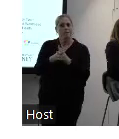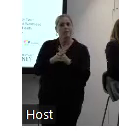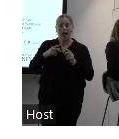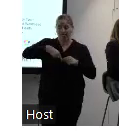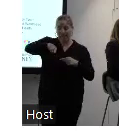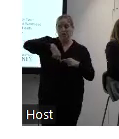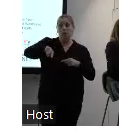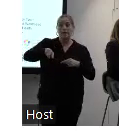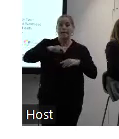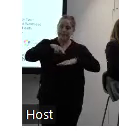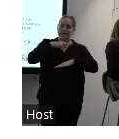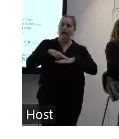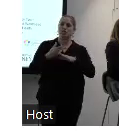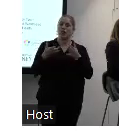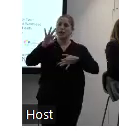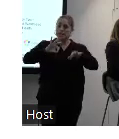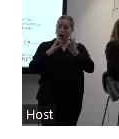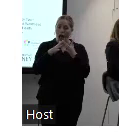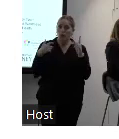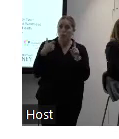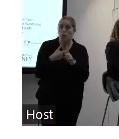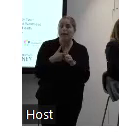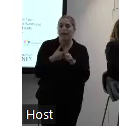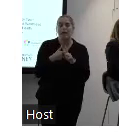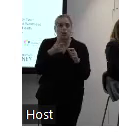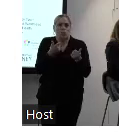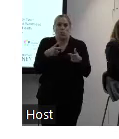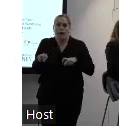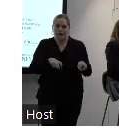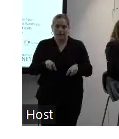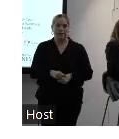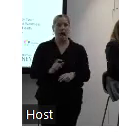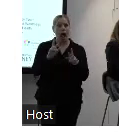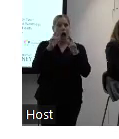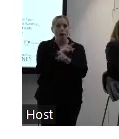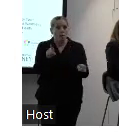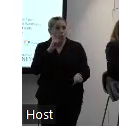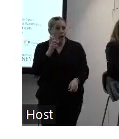of you here back in August for part of the National Science Week program.